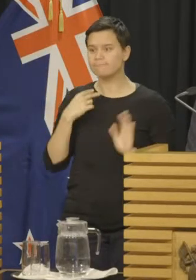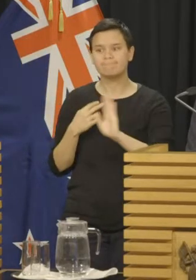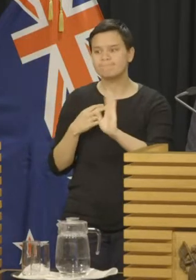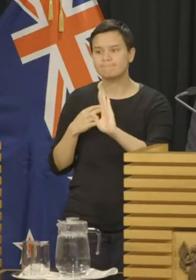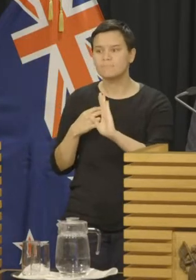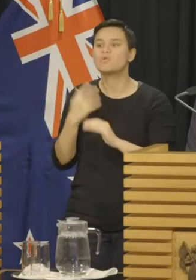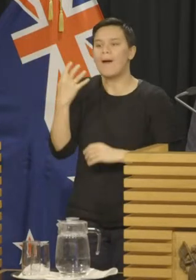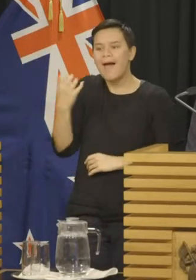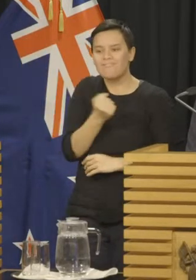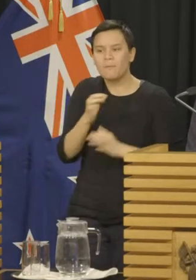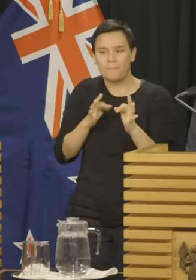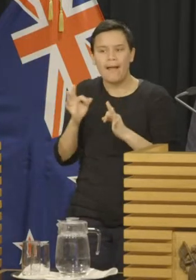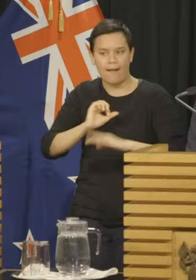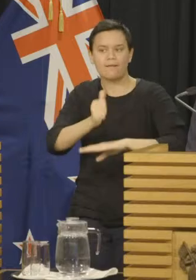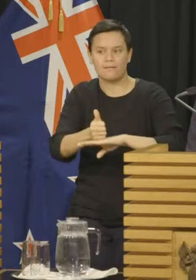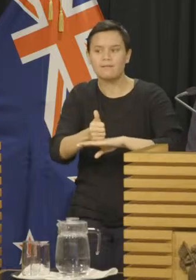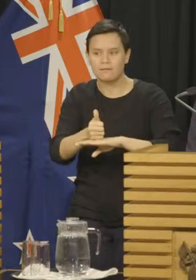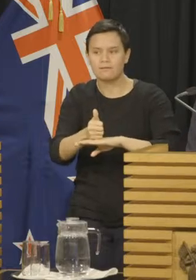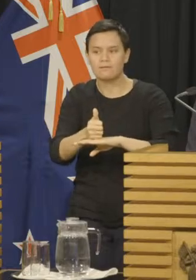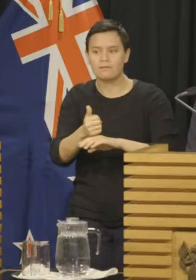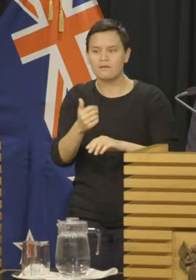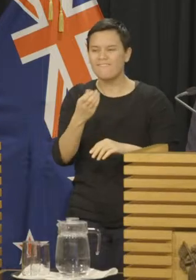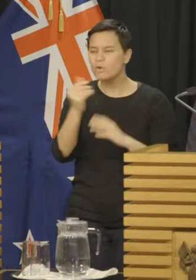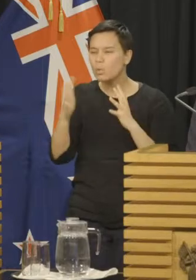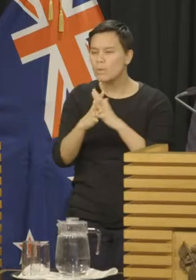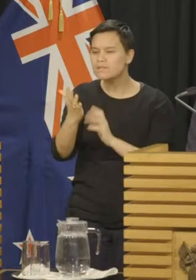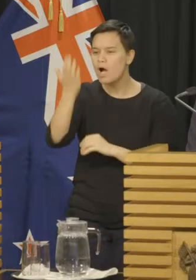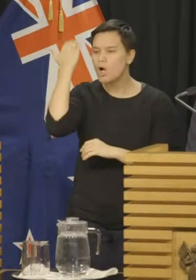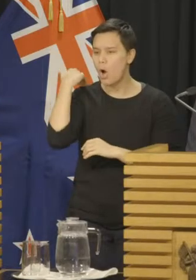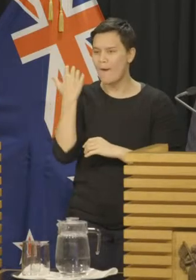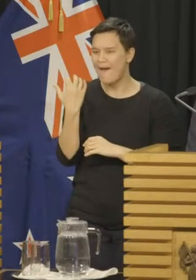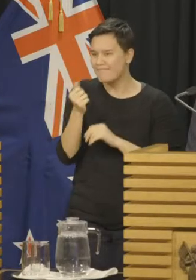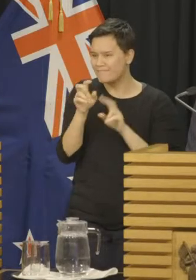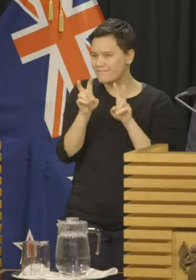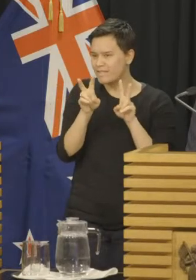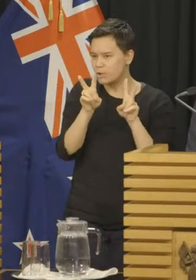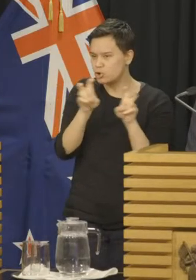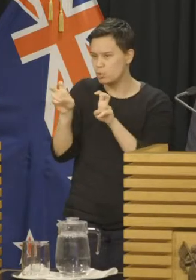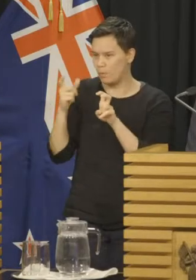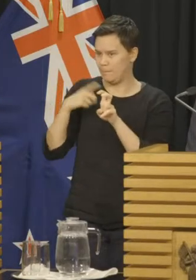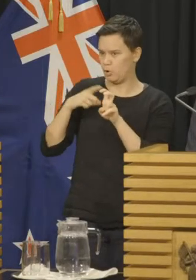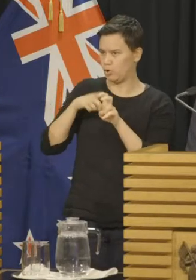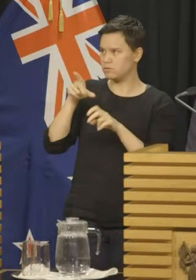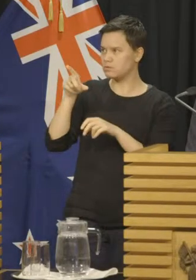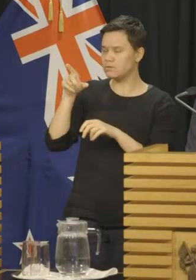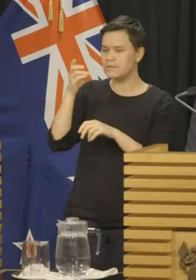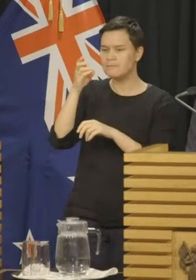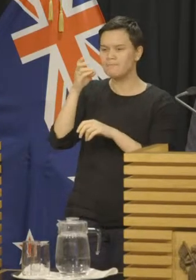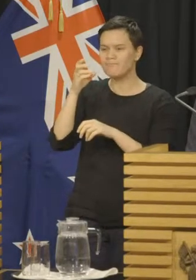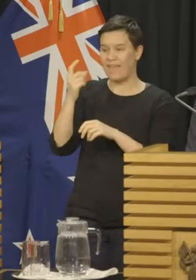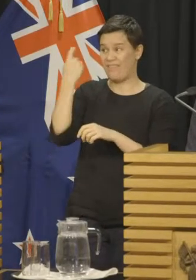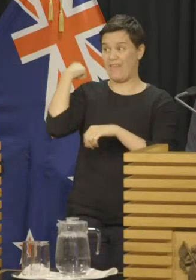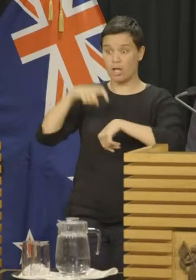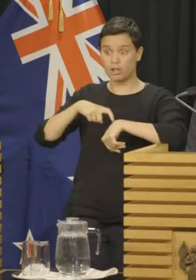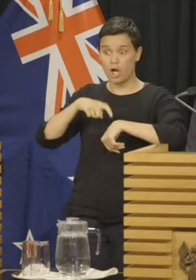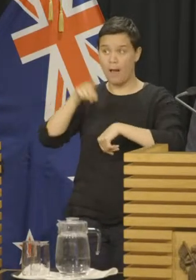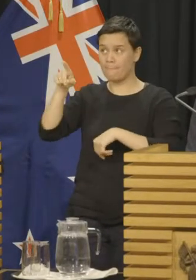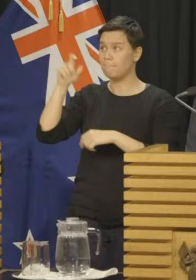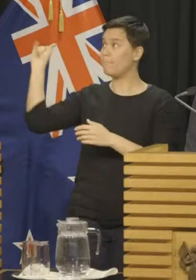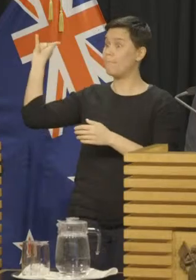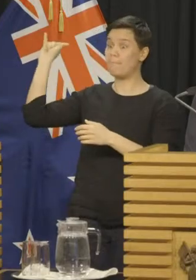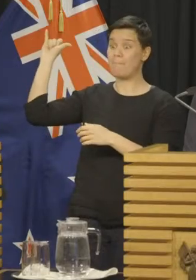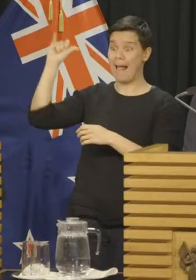That was an issue we had some weeks ago. Of course, you remember that we were getting passenger manifests quite close to the time when planes were